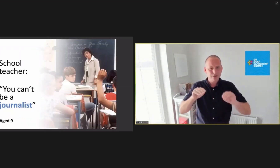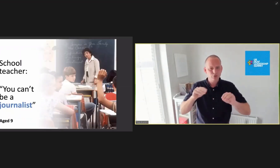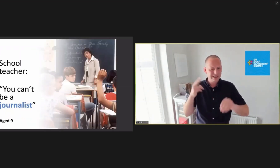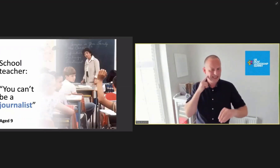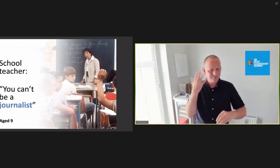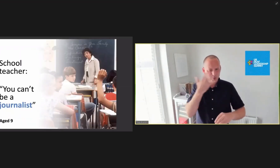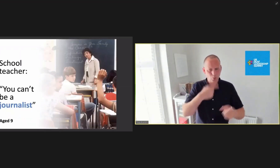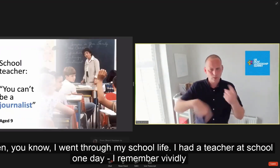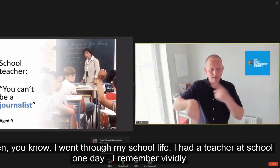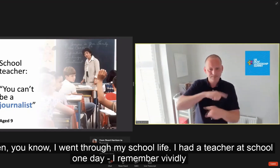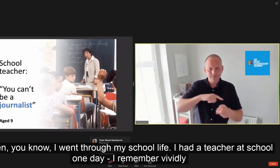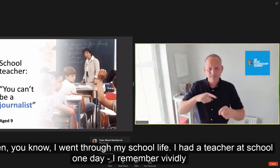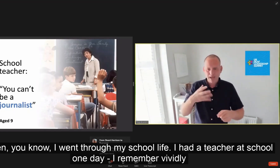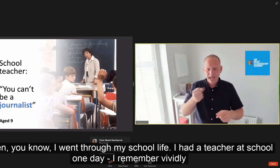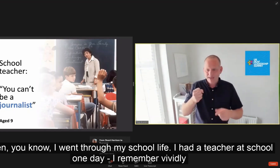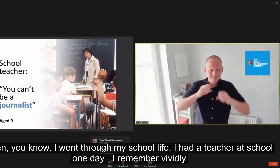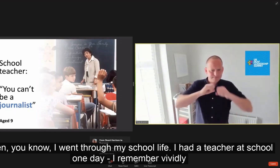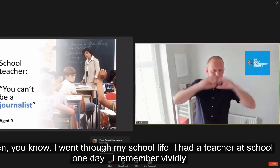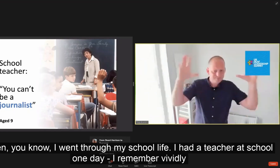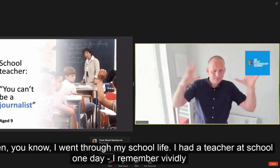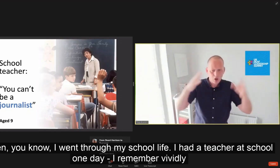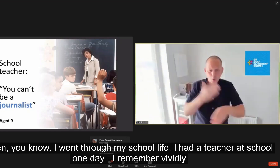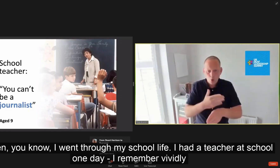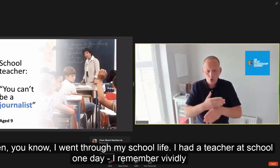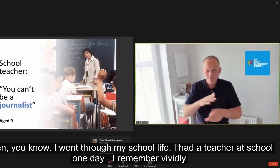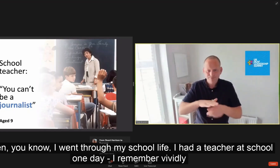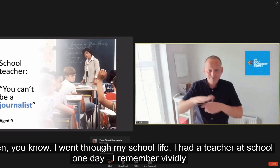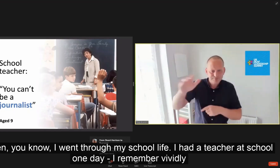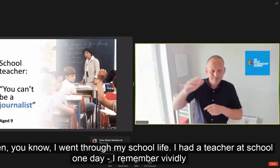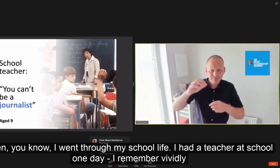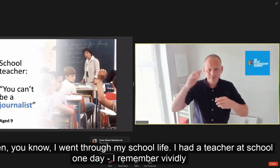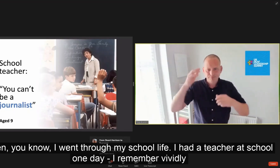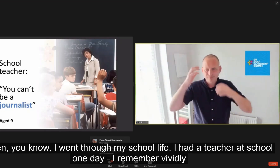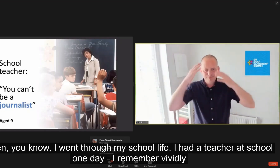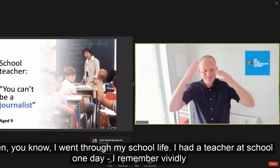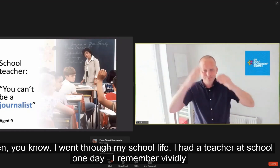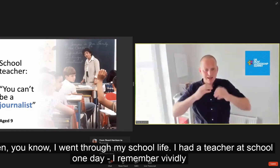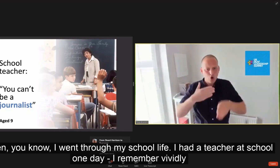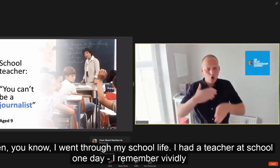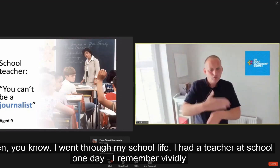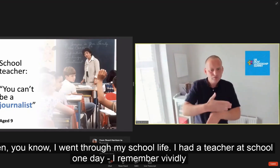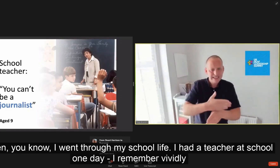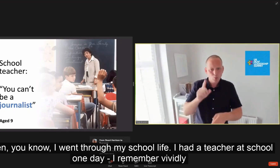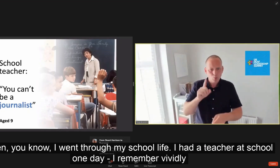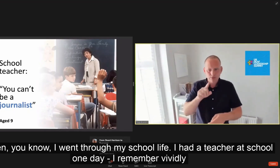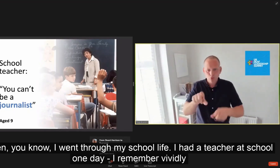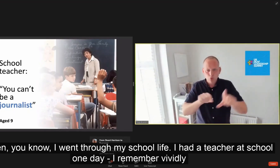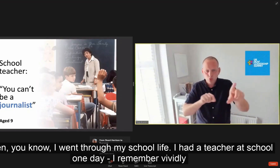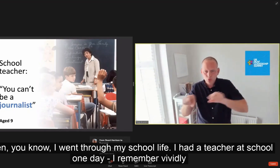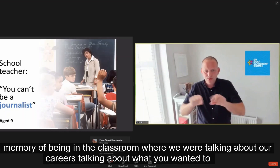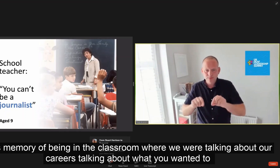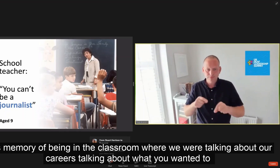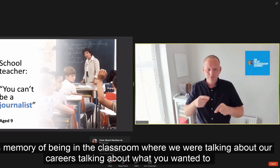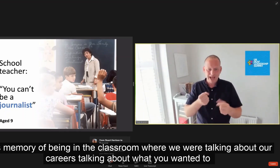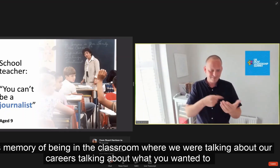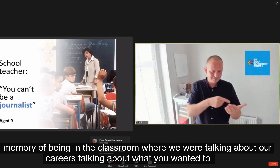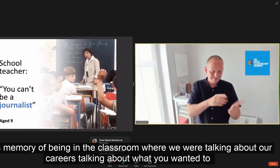And then I went through my school life. I had a teacher at school one day, and I remember very vividly this memory of being